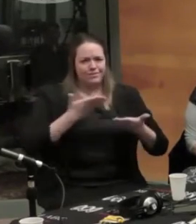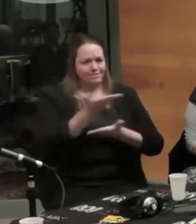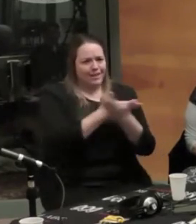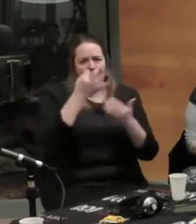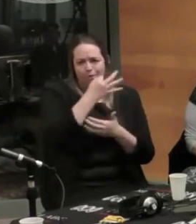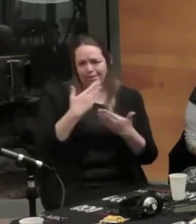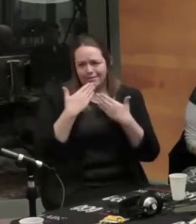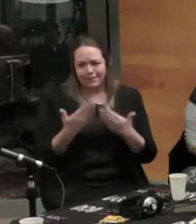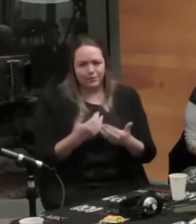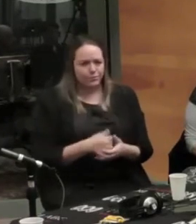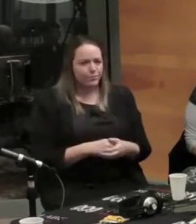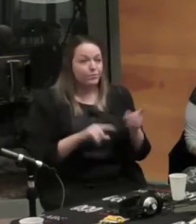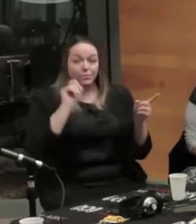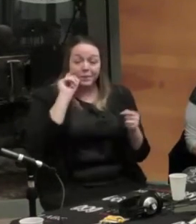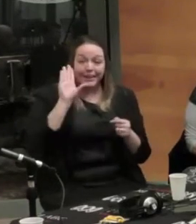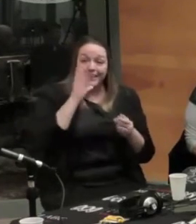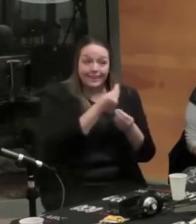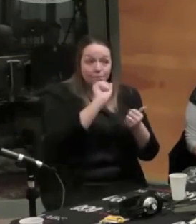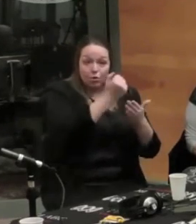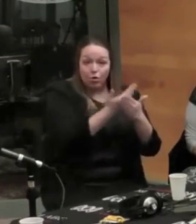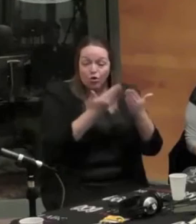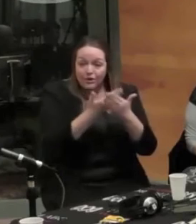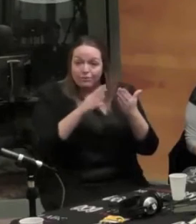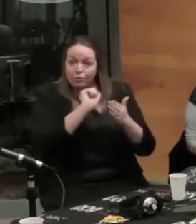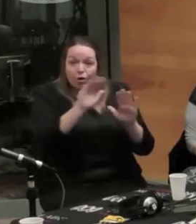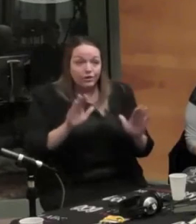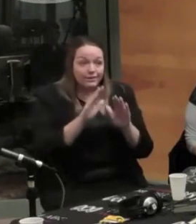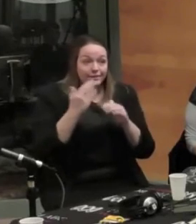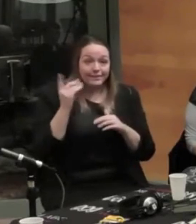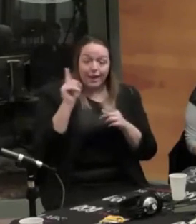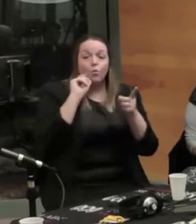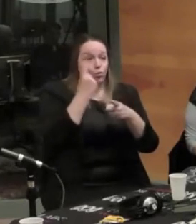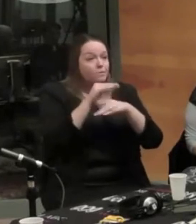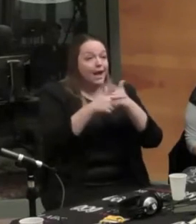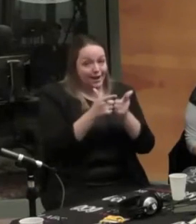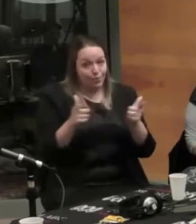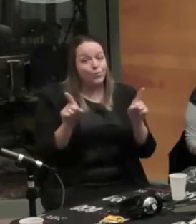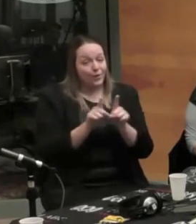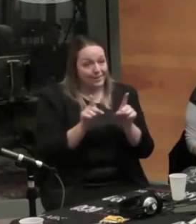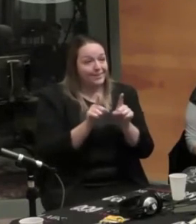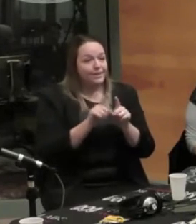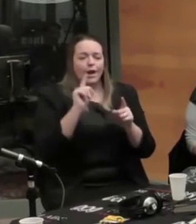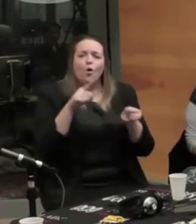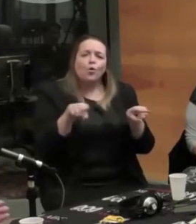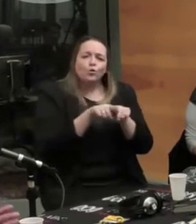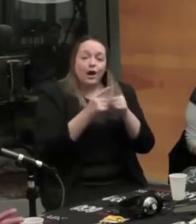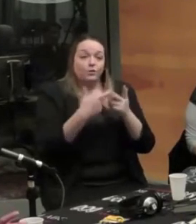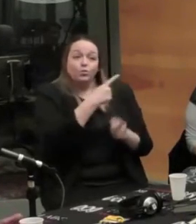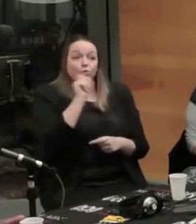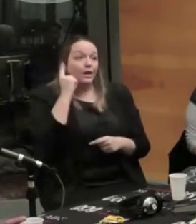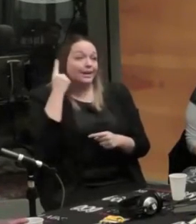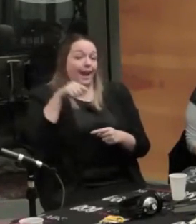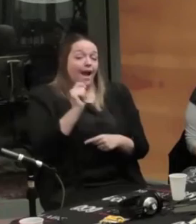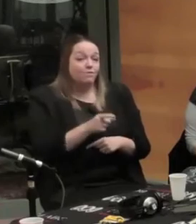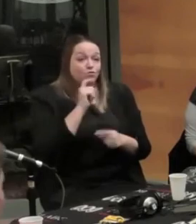Thank you. Are we going to hear some Garma stories on the radio this afternoon? You are. We'll be talking about language as well. We'll pick that up. But what else are you going to hear this